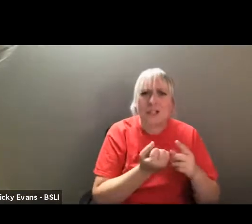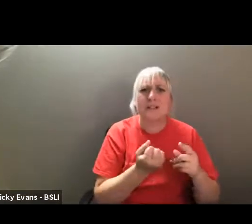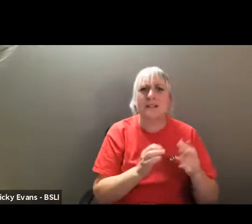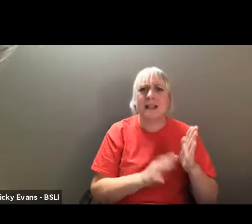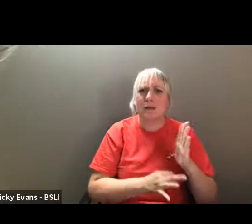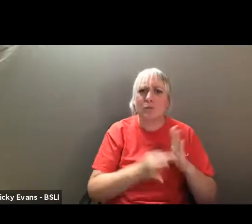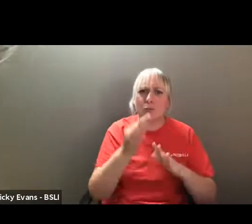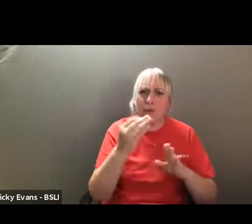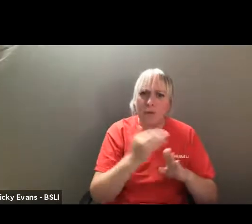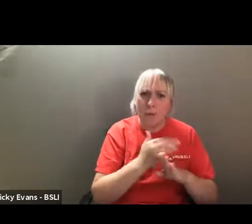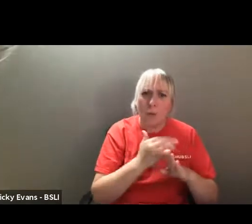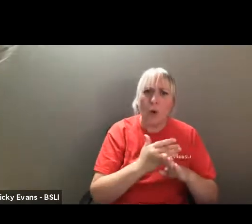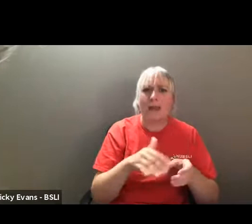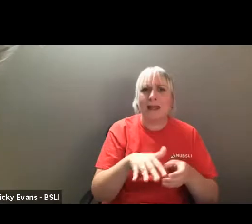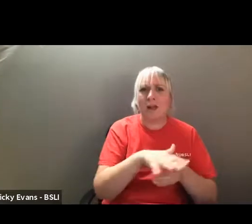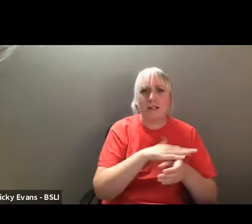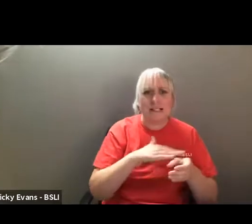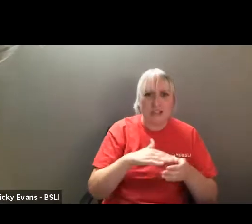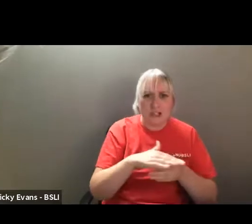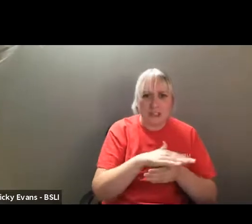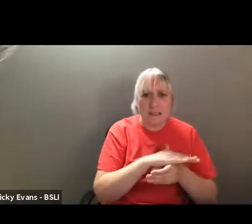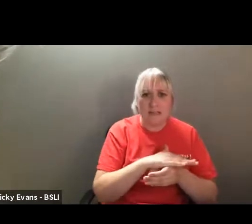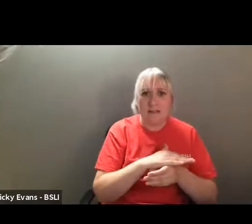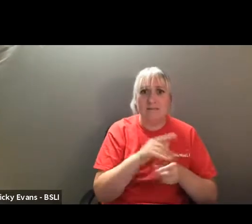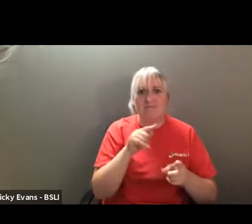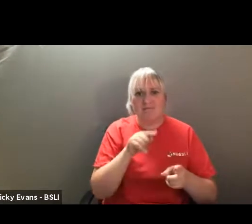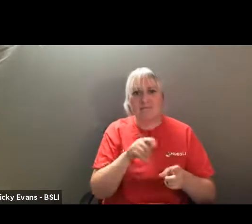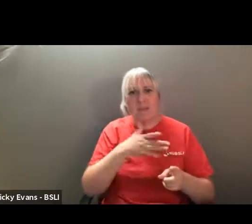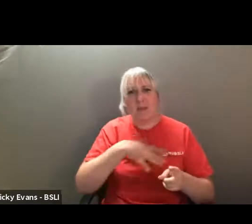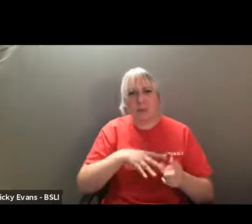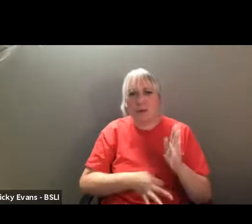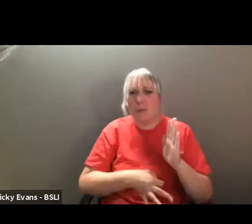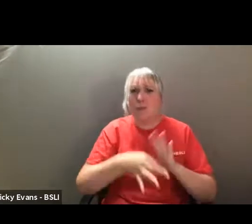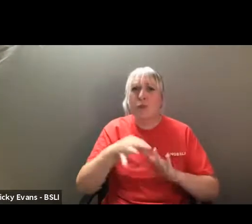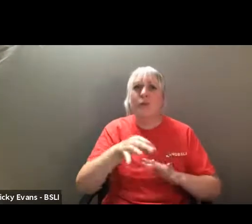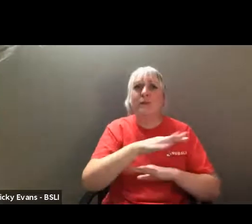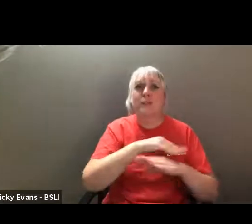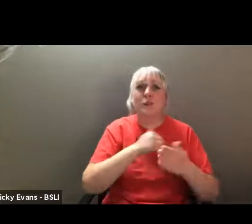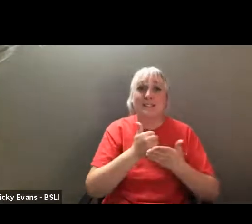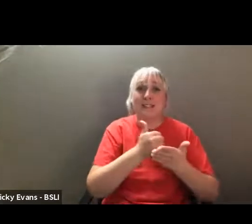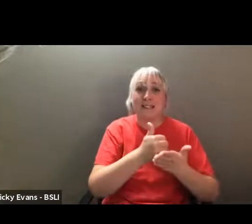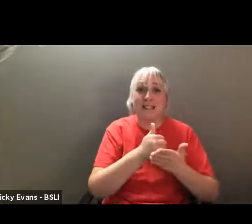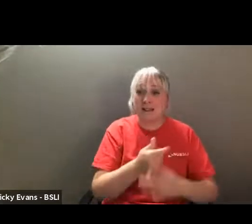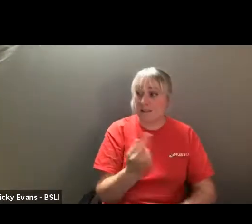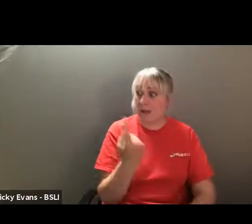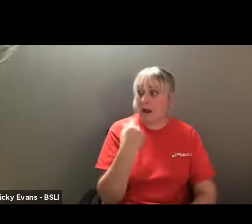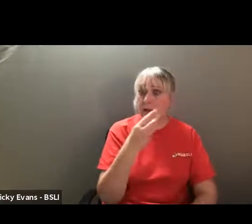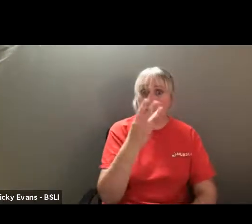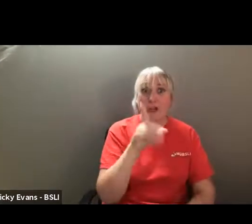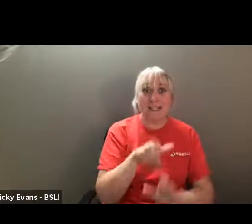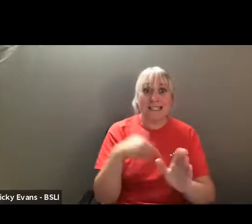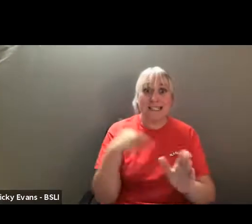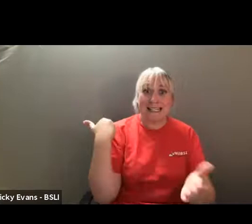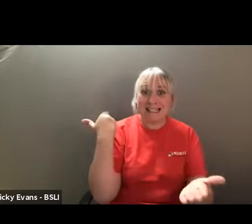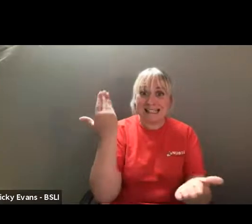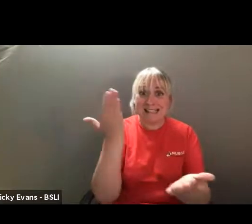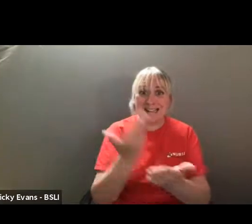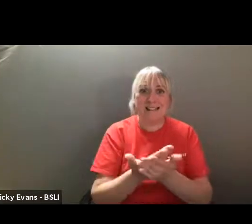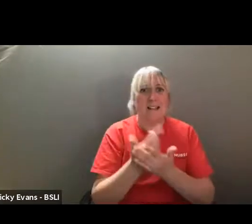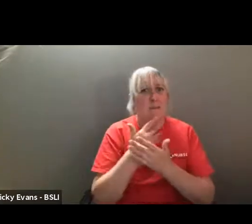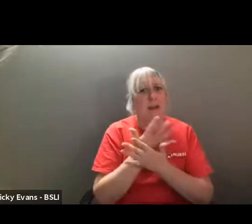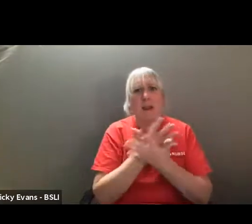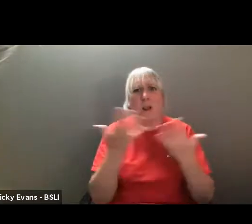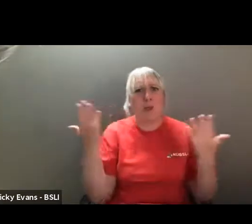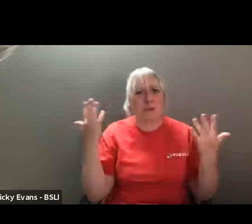in labor law, and improve social assistance, which for the last 30 years in Ontario has been under vicious attack.